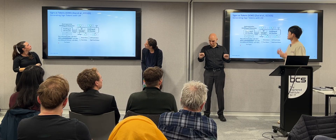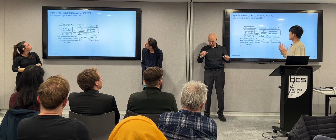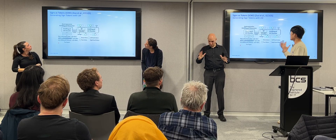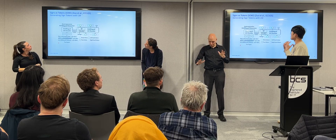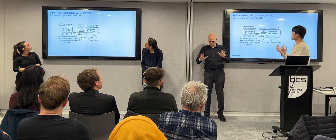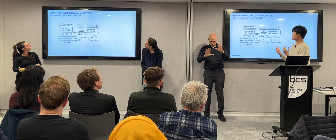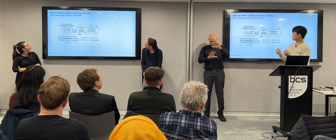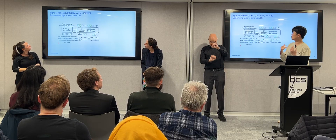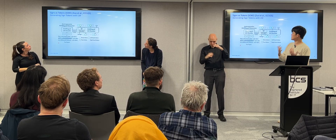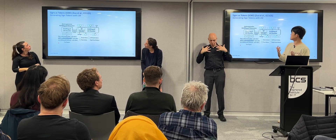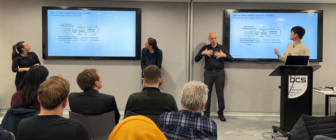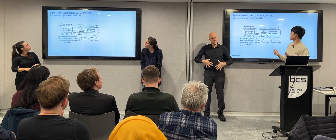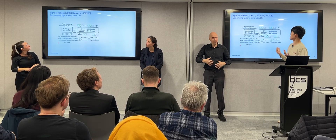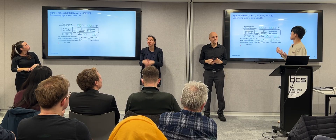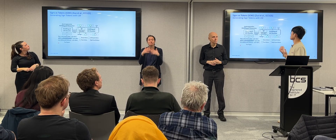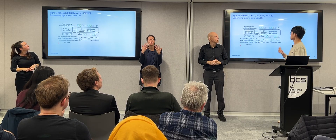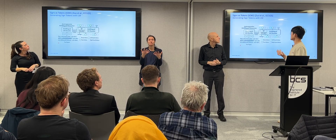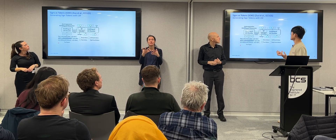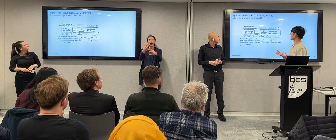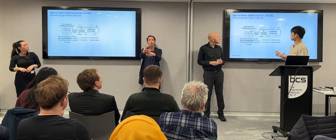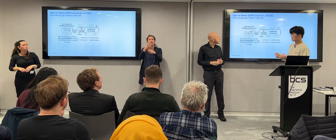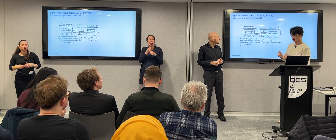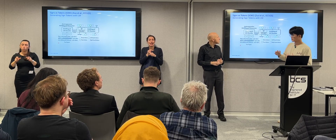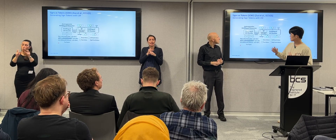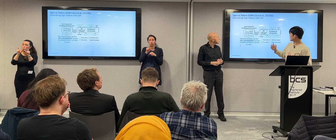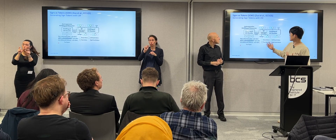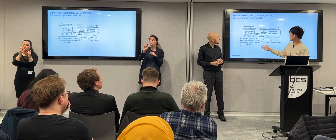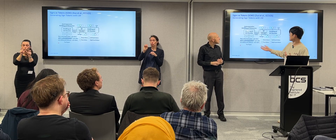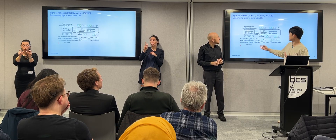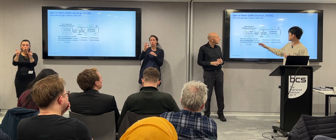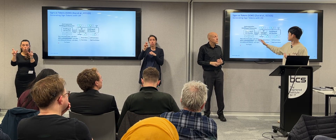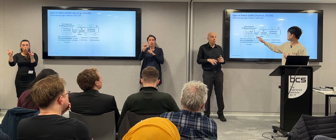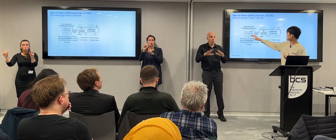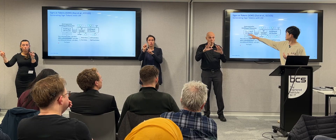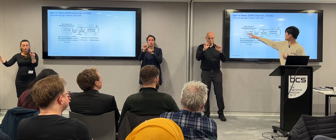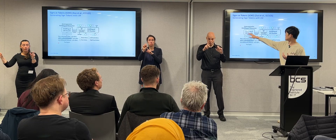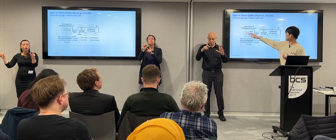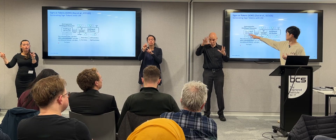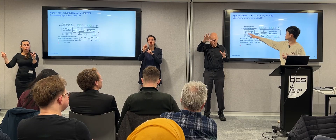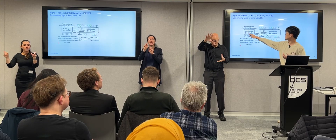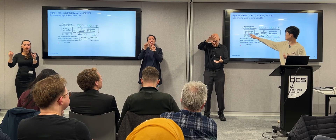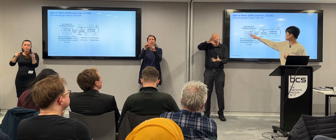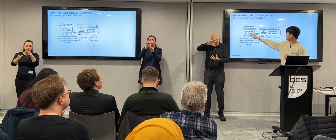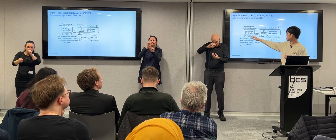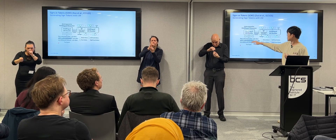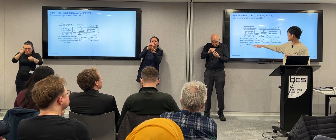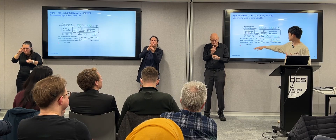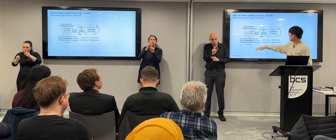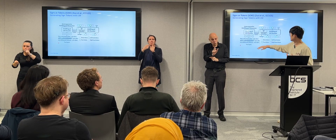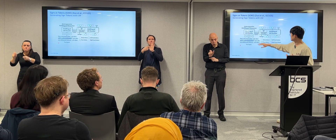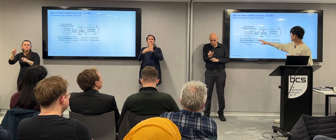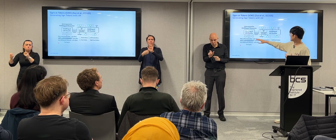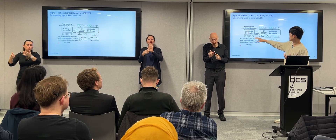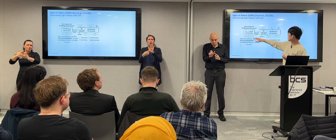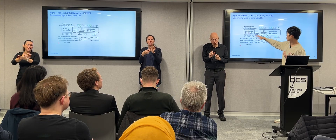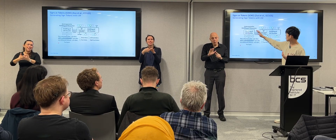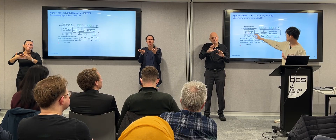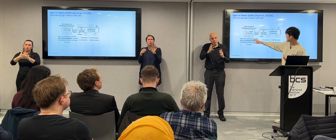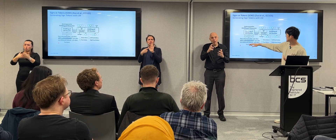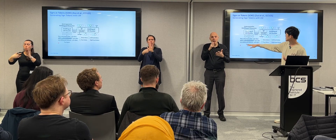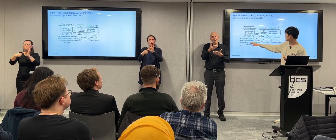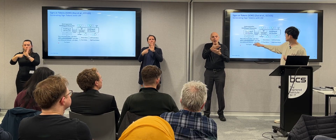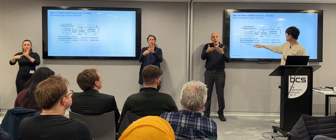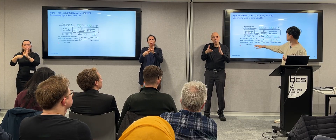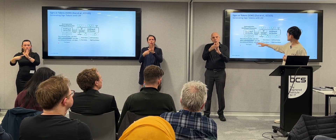Okay, so after obtaining these tokens, then we can fine-tune a language model based over